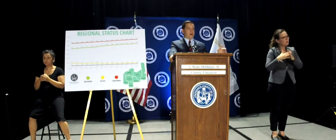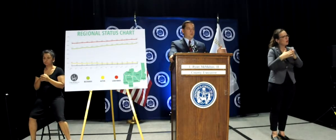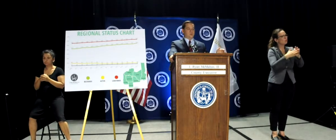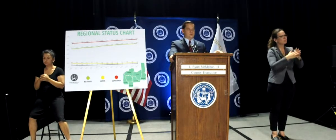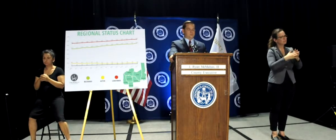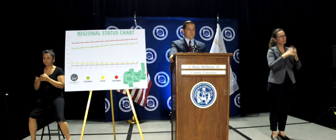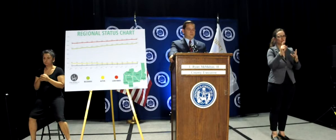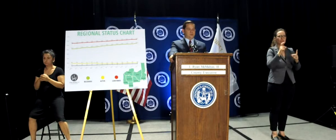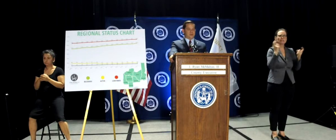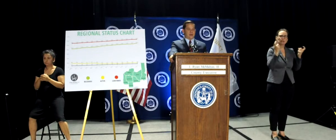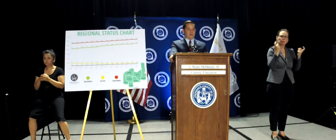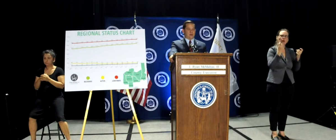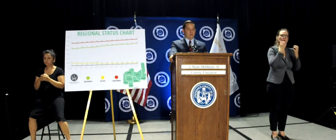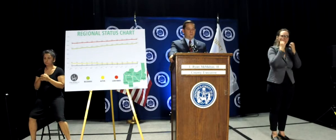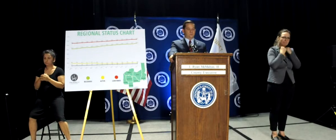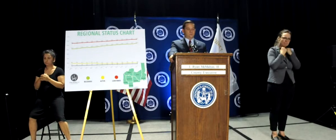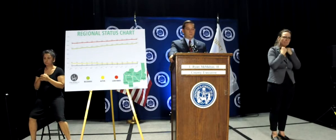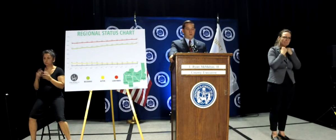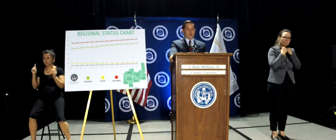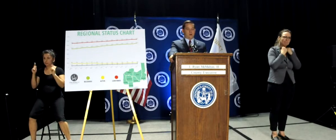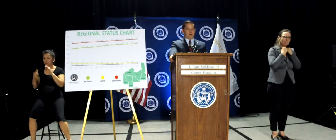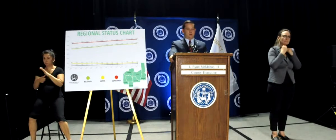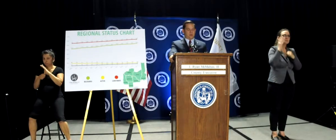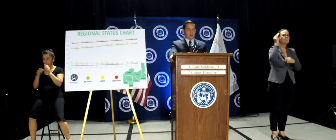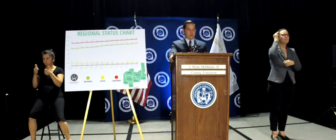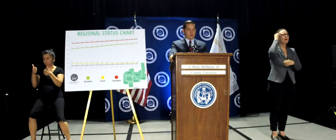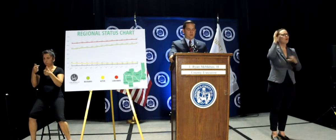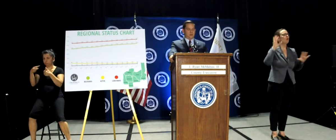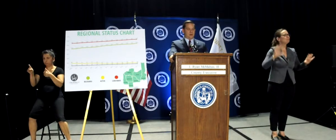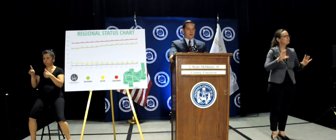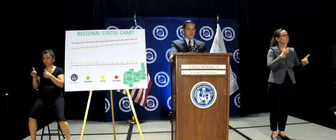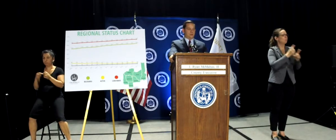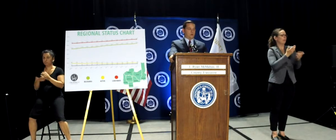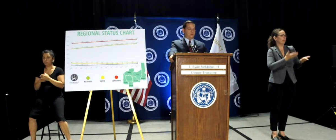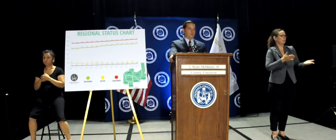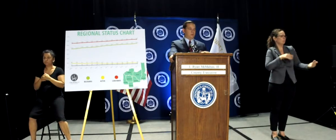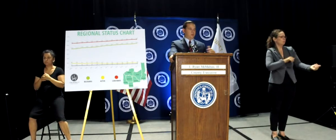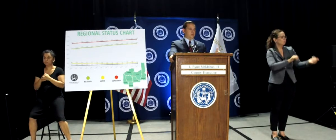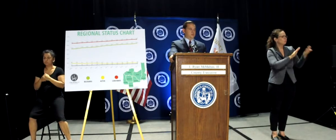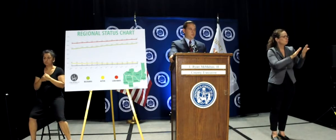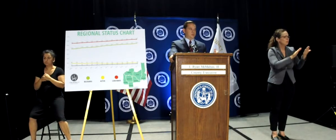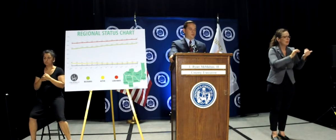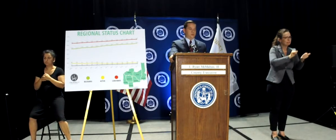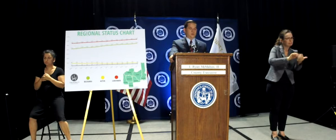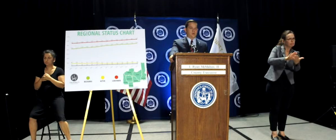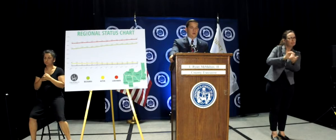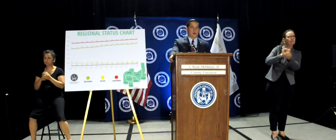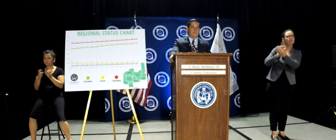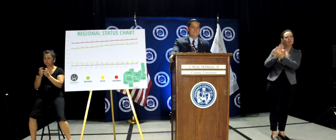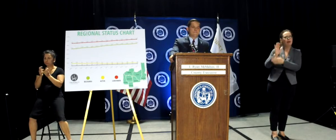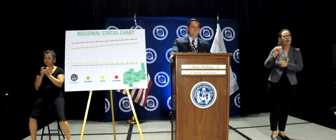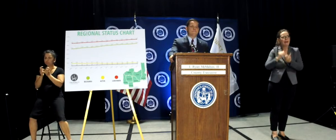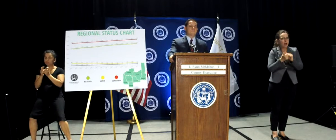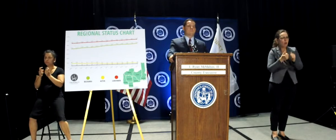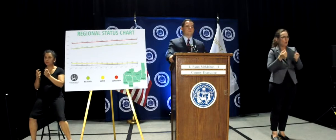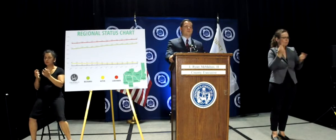right track with this dialogue, and I think hopefully everybody learns from each other.